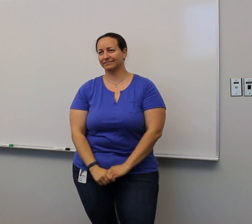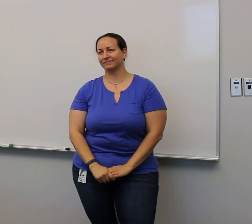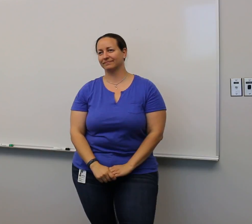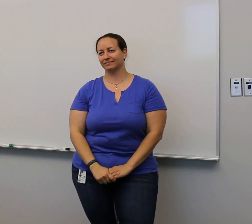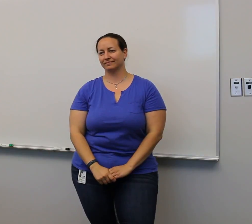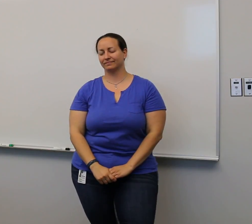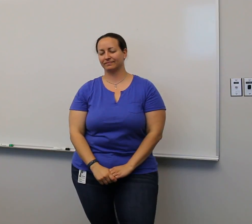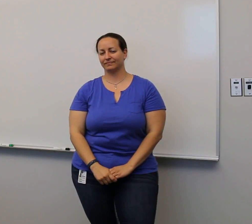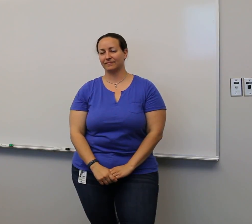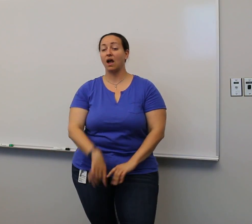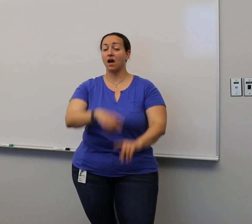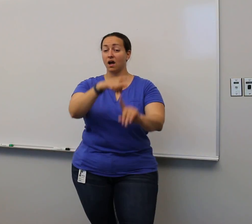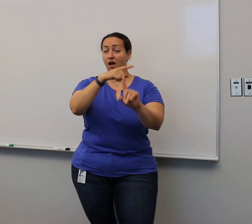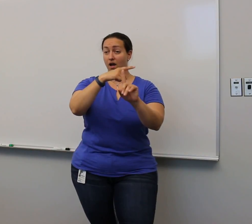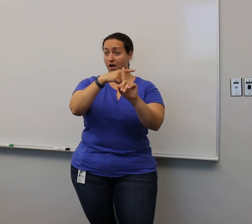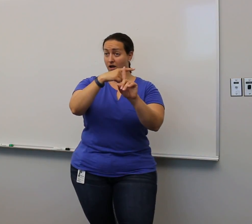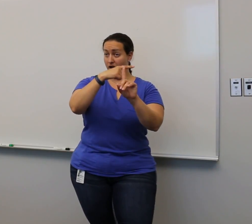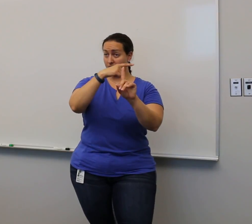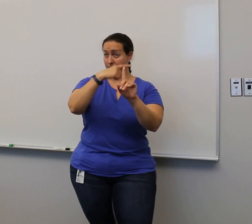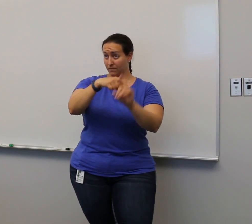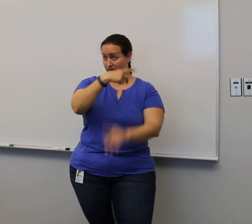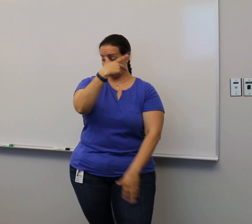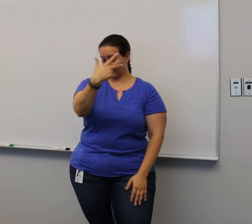I'm subtracting 7, so I'm going down 7.